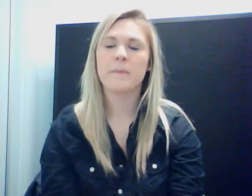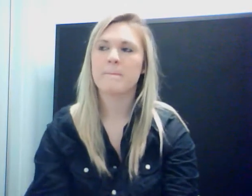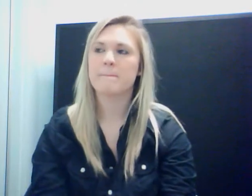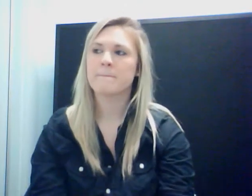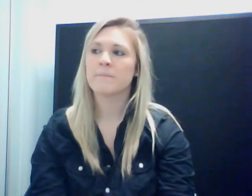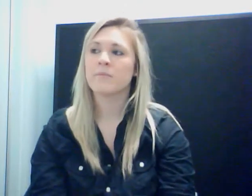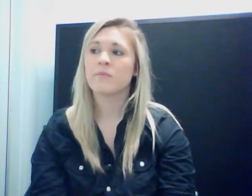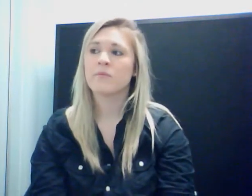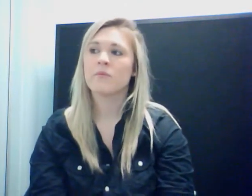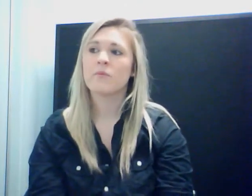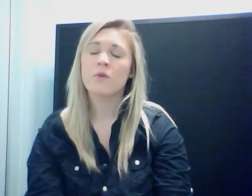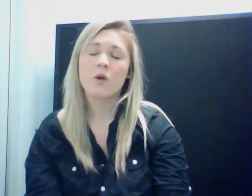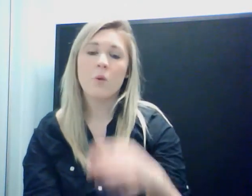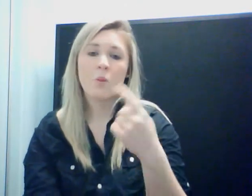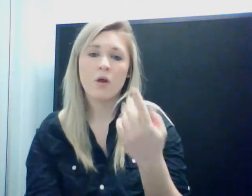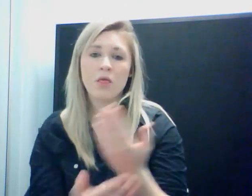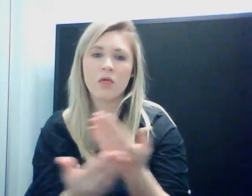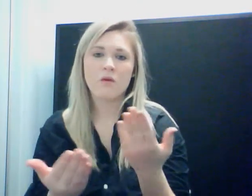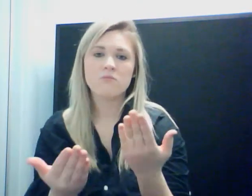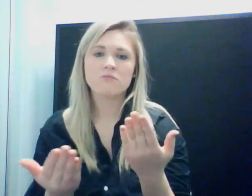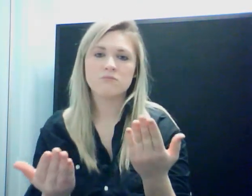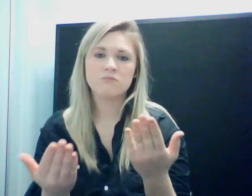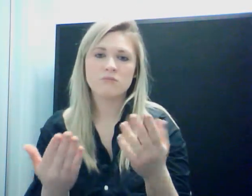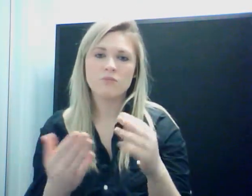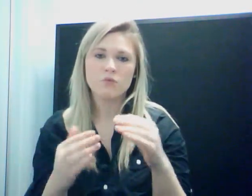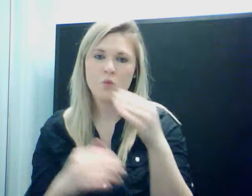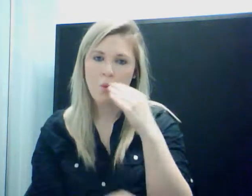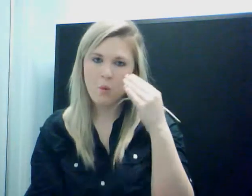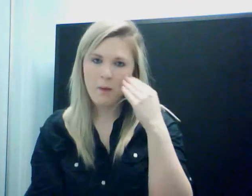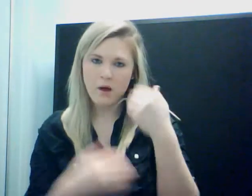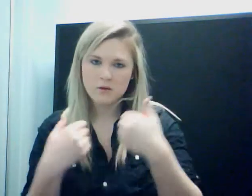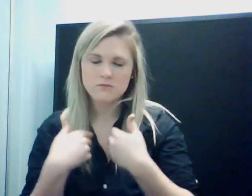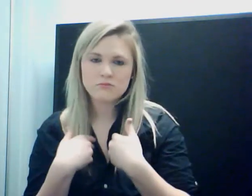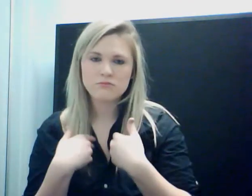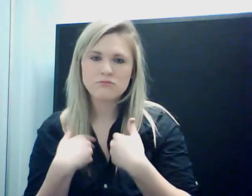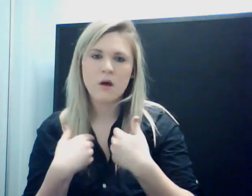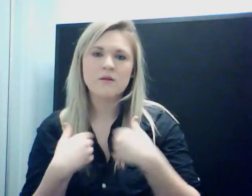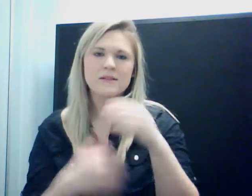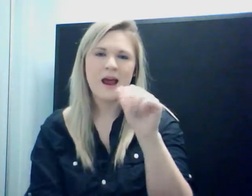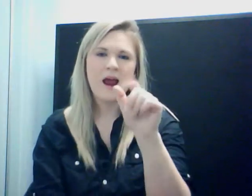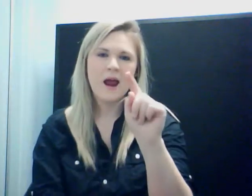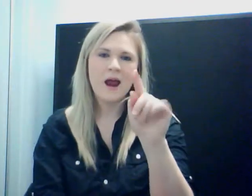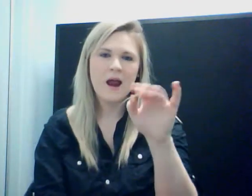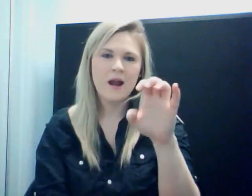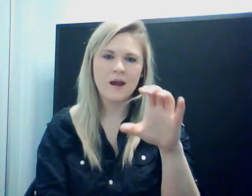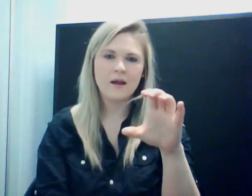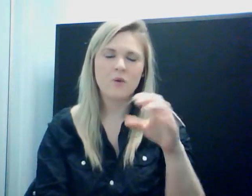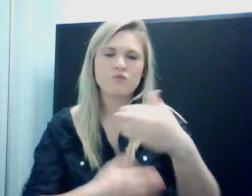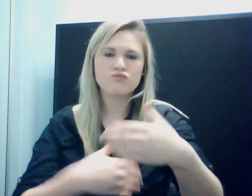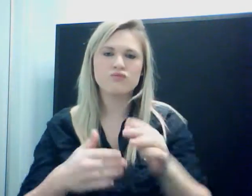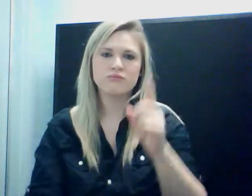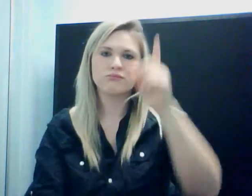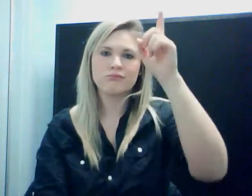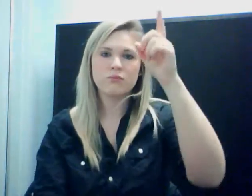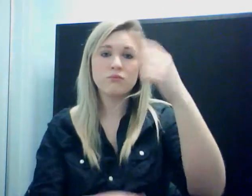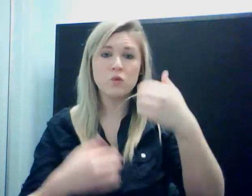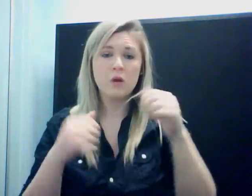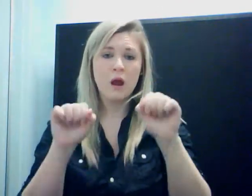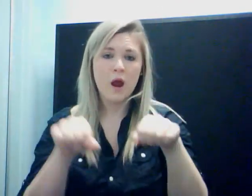Well, one of the things that you have there, you have an attic, and they could run wires above the attic and down into any